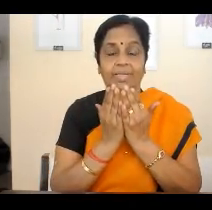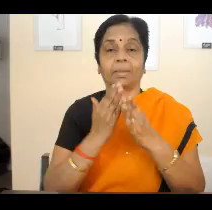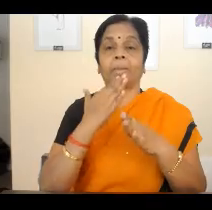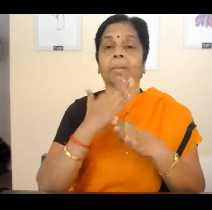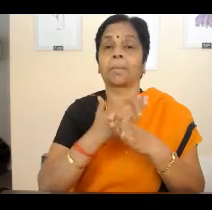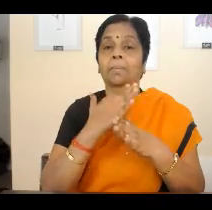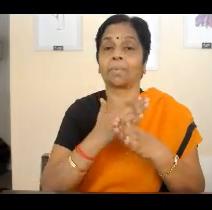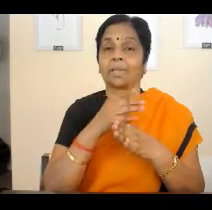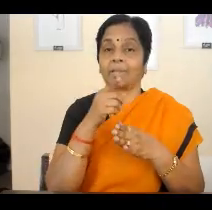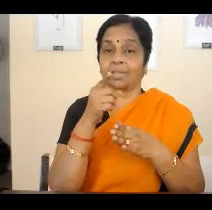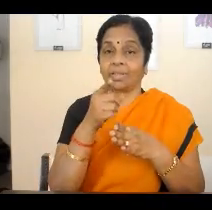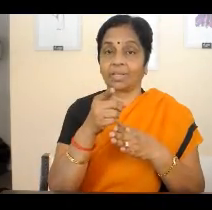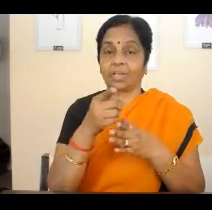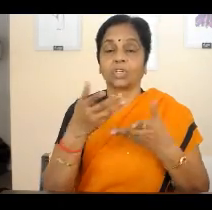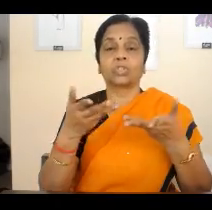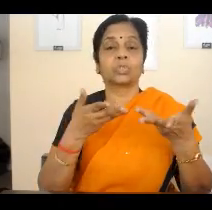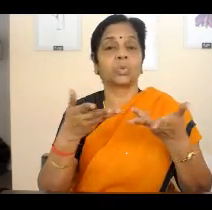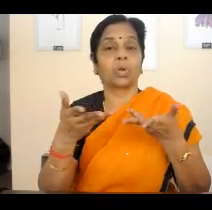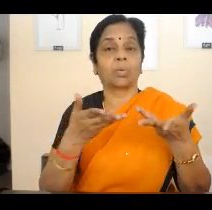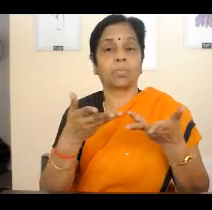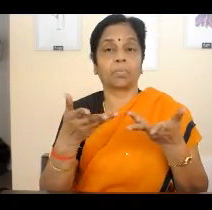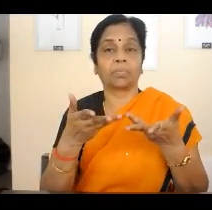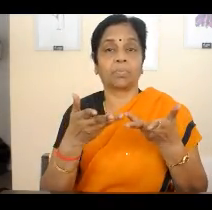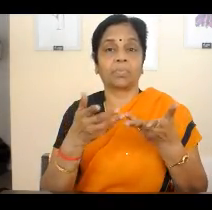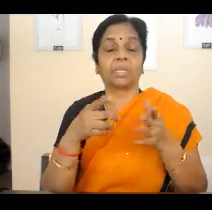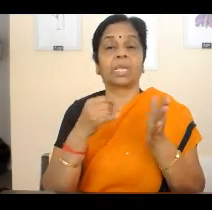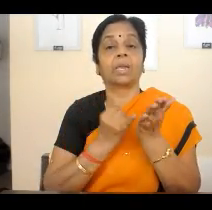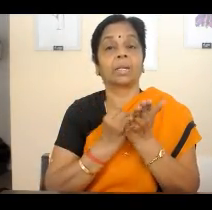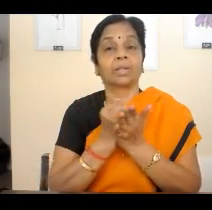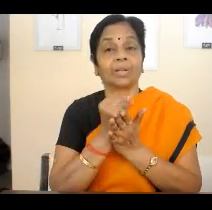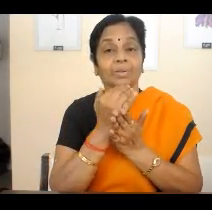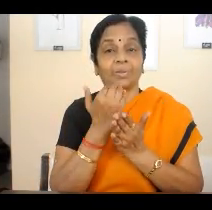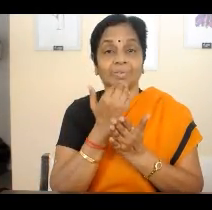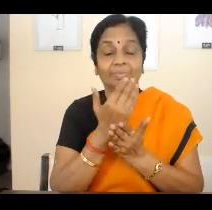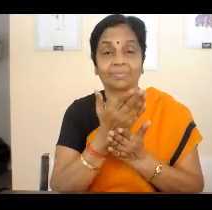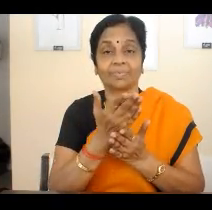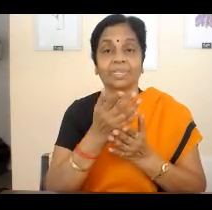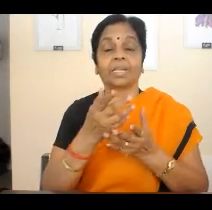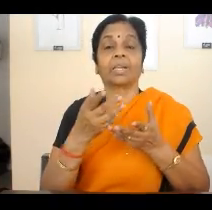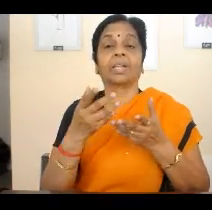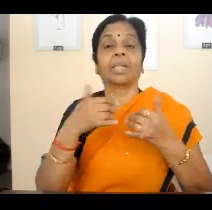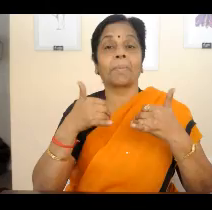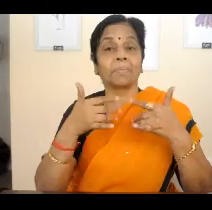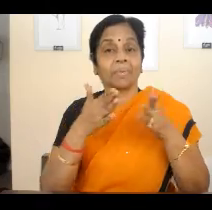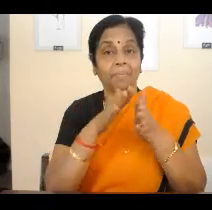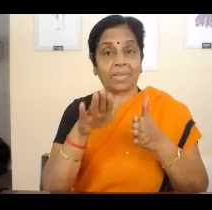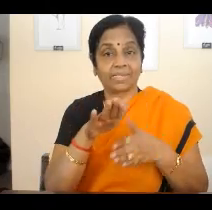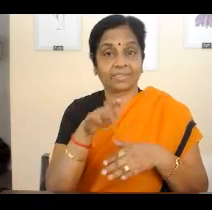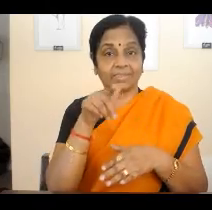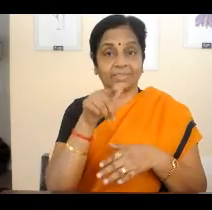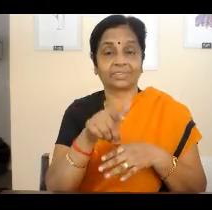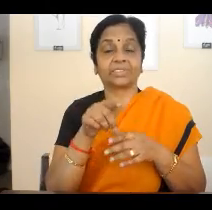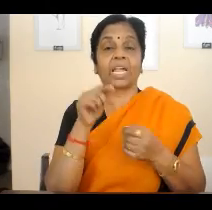employment, shopping, religion, recreational, insurance,